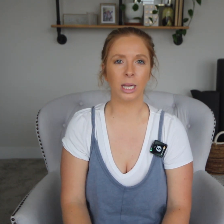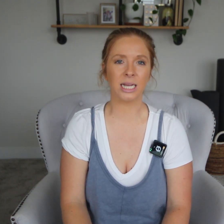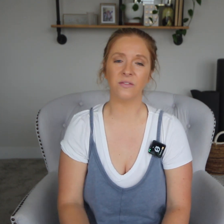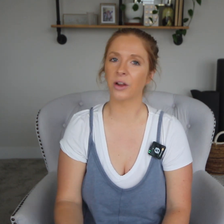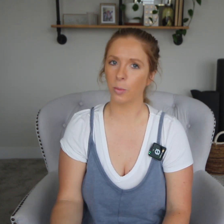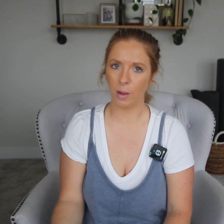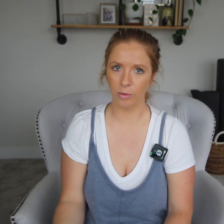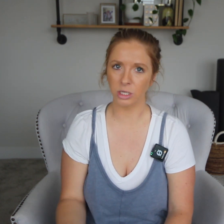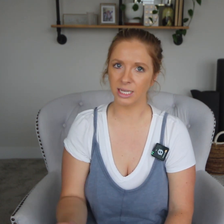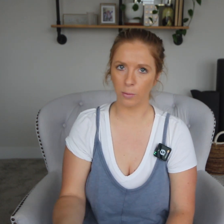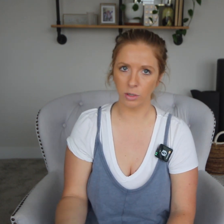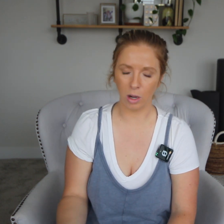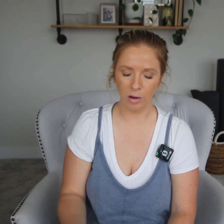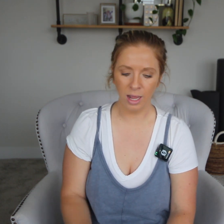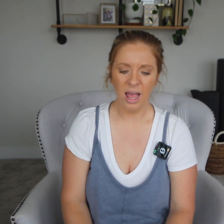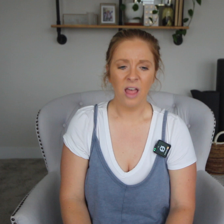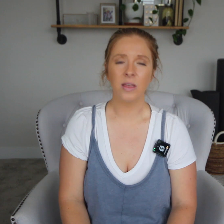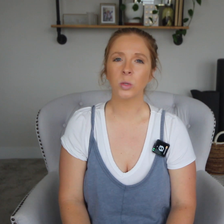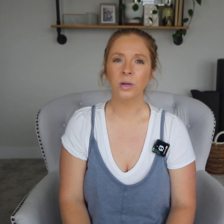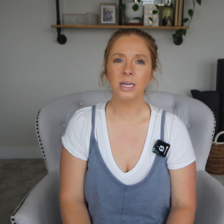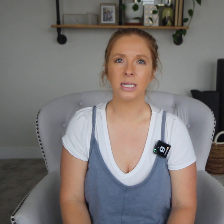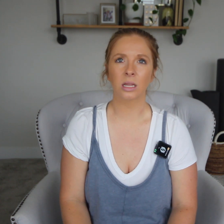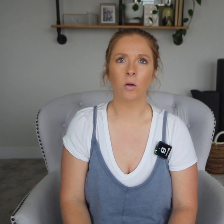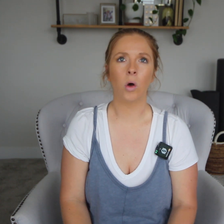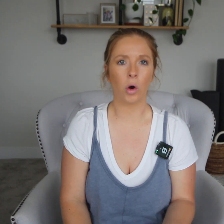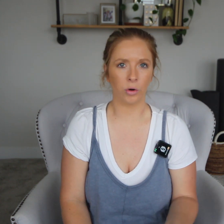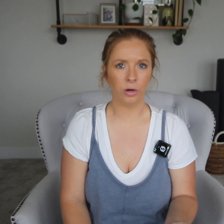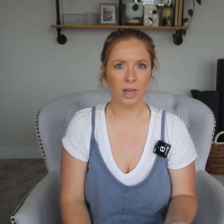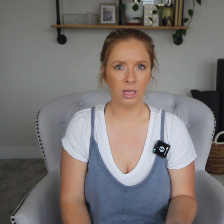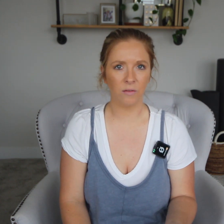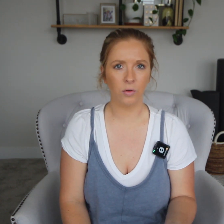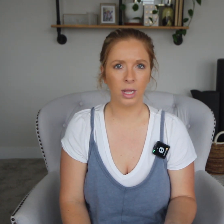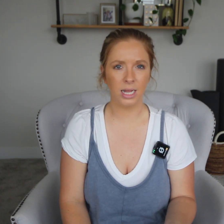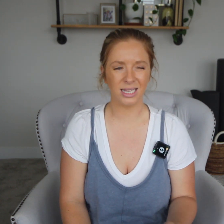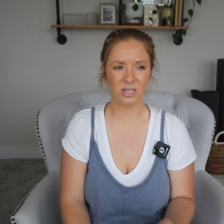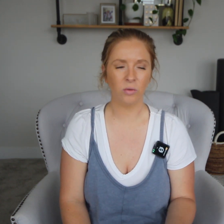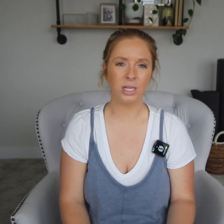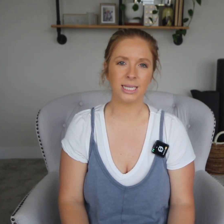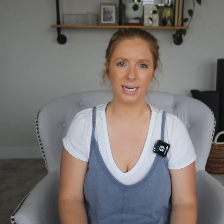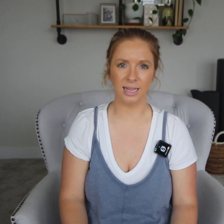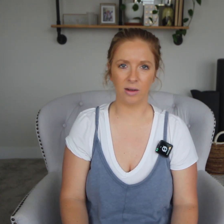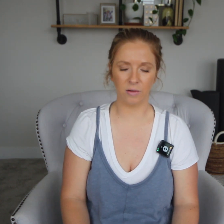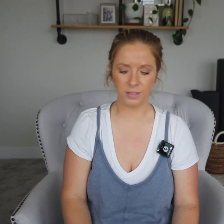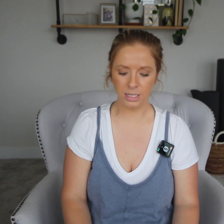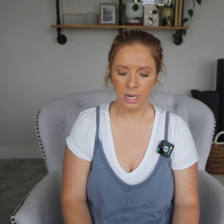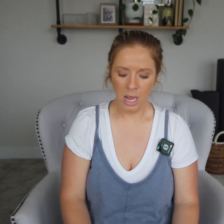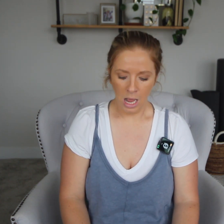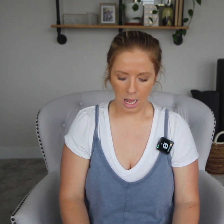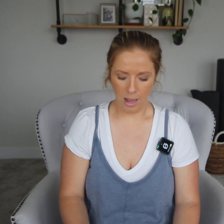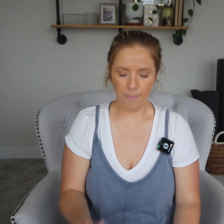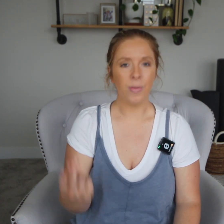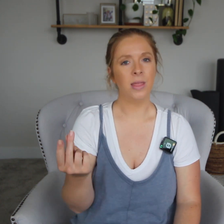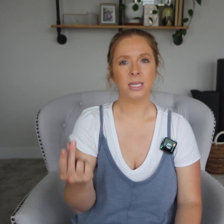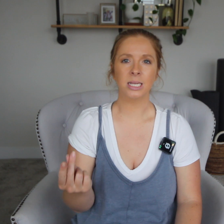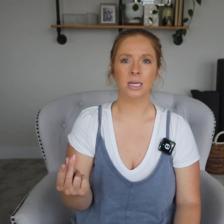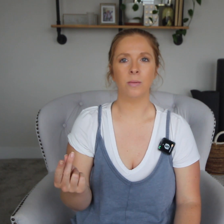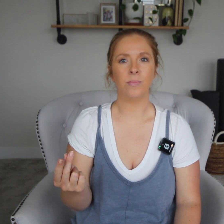class, very popular, is downward dog. This one is a little harder, I think, for kids, and I don't really sign it that often, but this is gonna